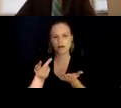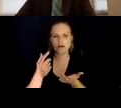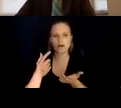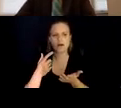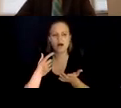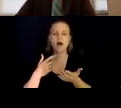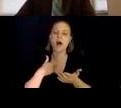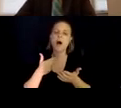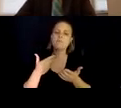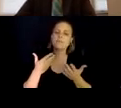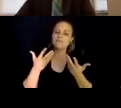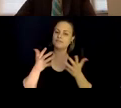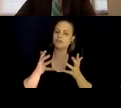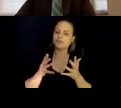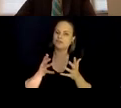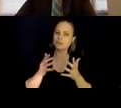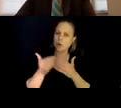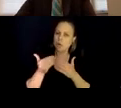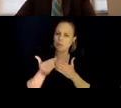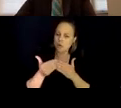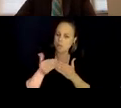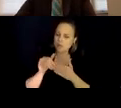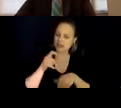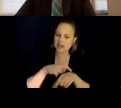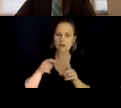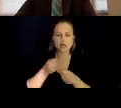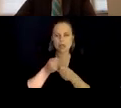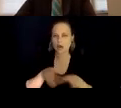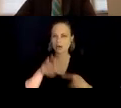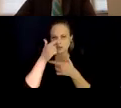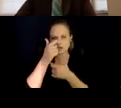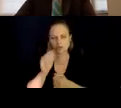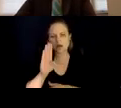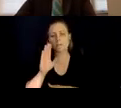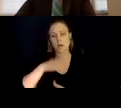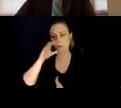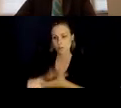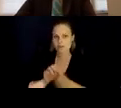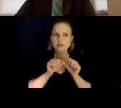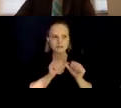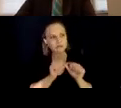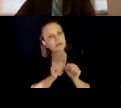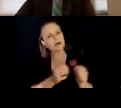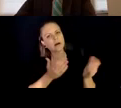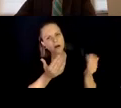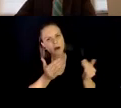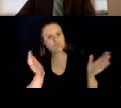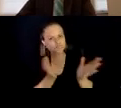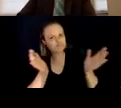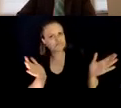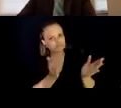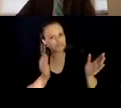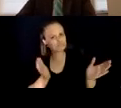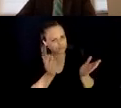it by that point, but I kind of lost interest. And Barbara kept pushing me, saying, "No, you've got to get moving on this and